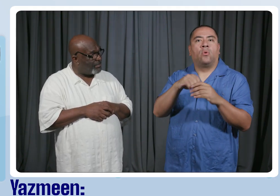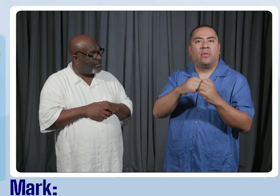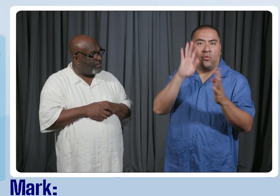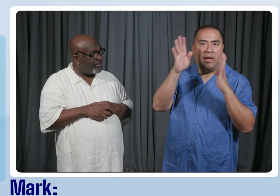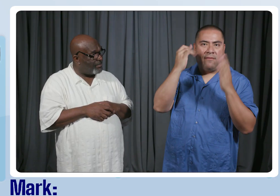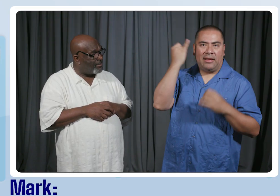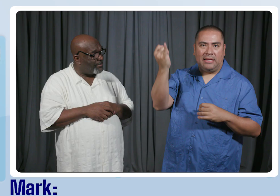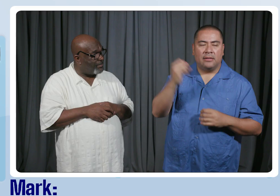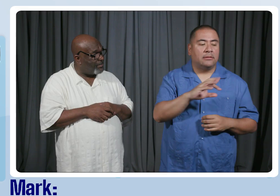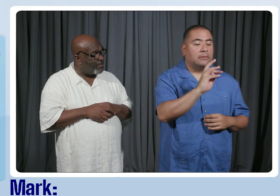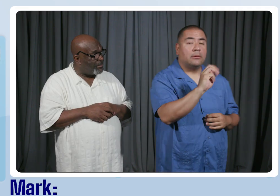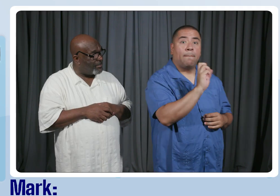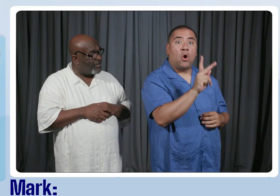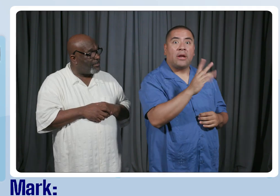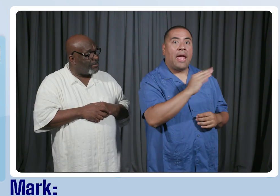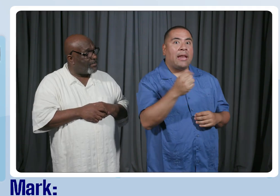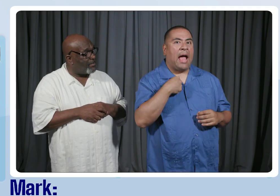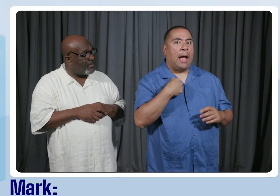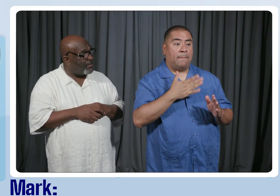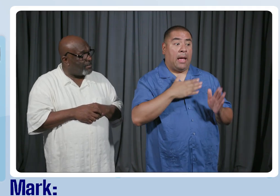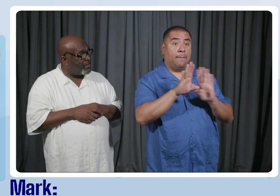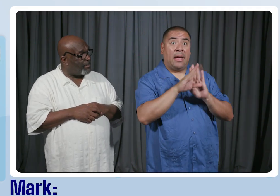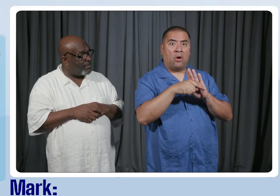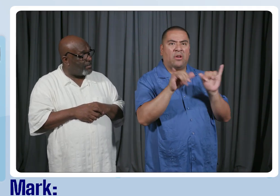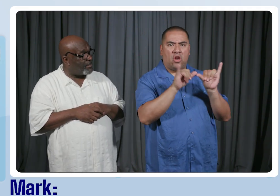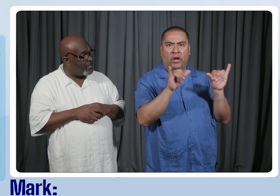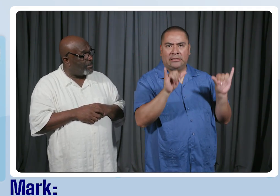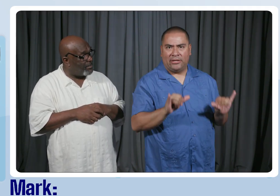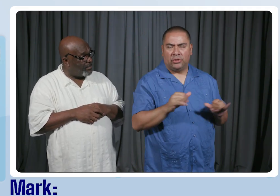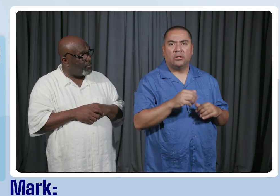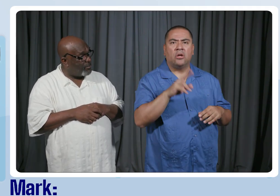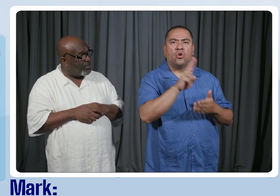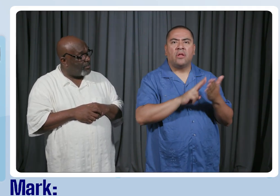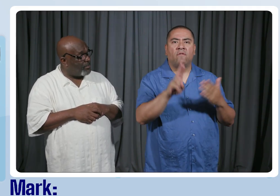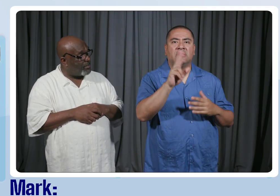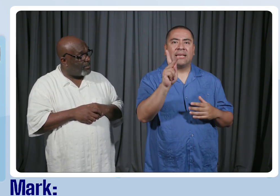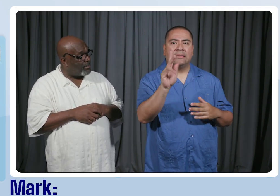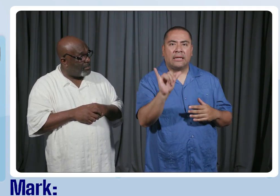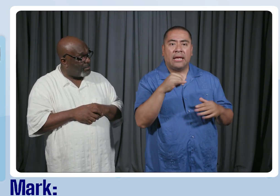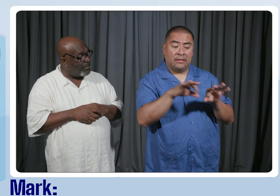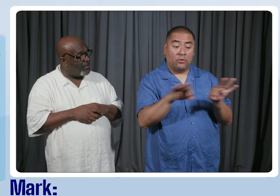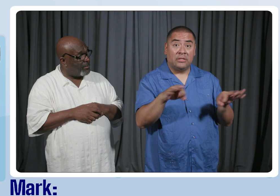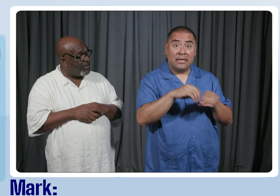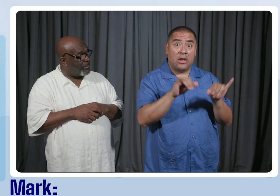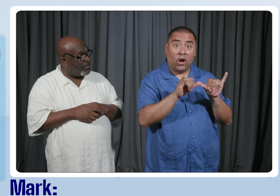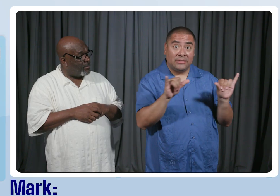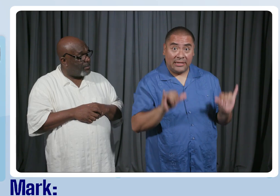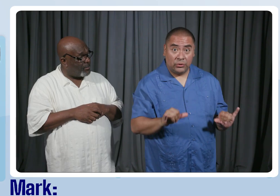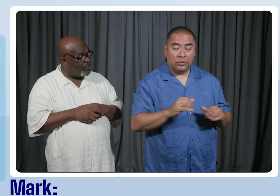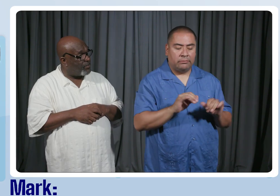ideas. And I come from a background in architecture. I was at the University of Kentucky. I have a degree in architecture. I